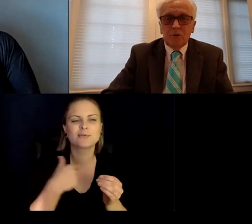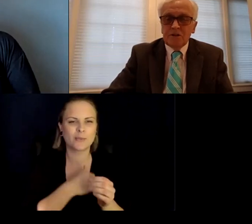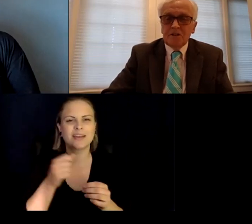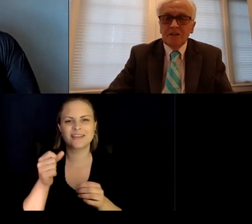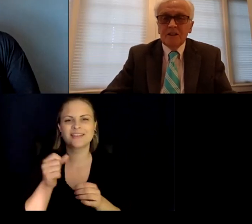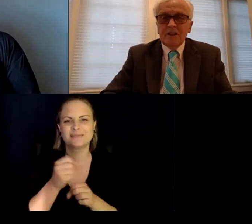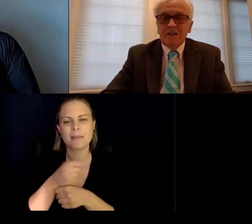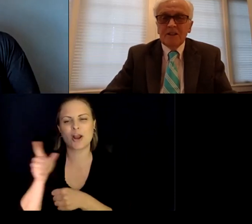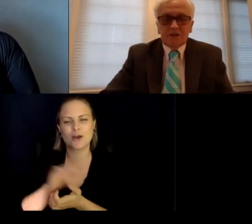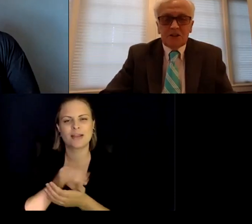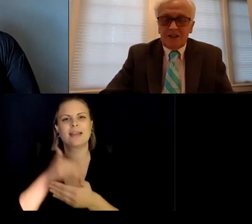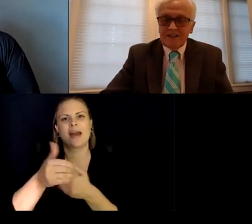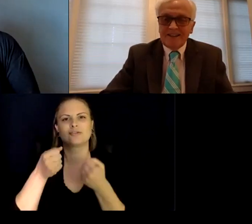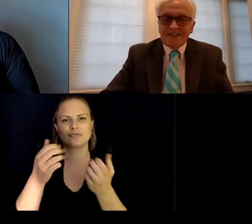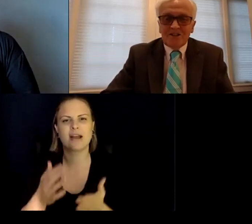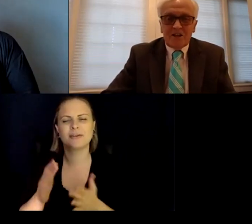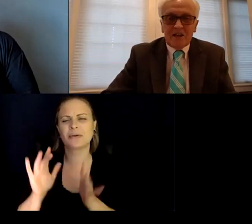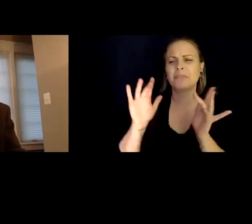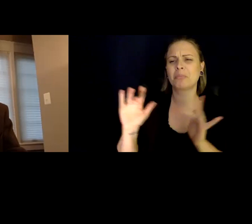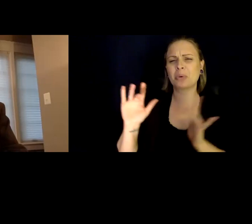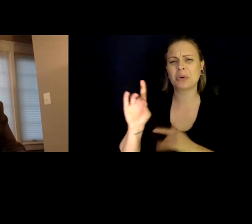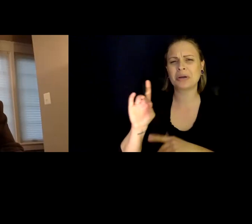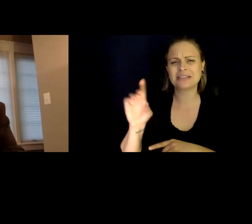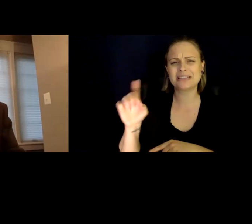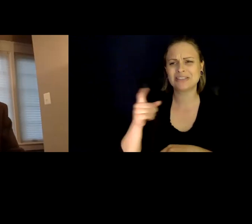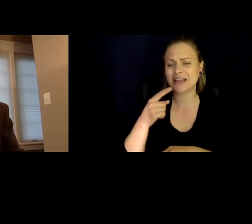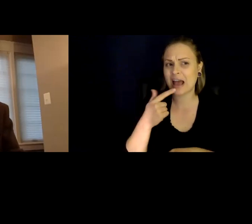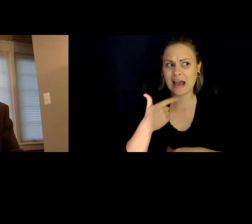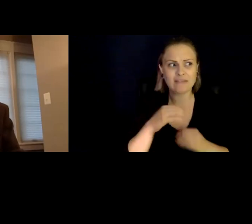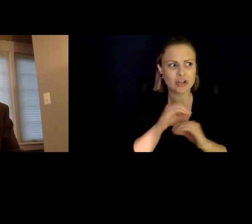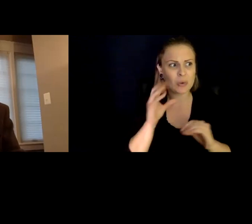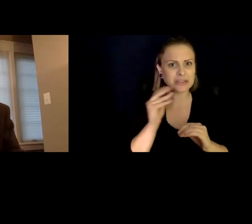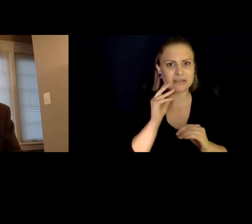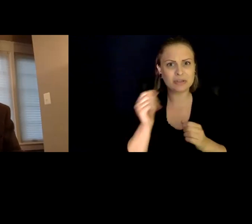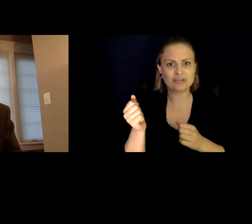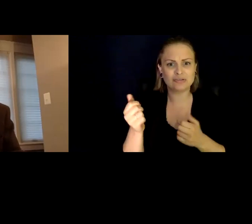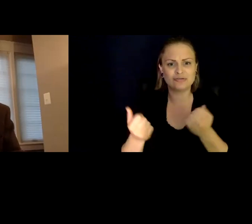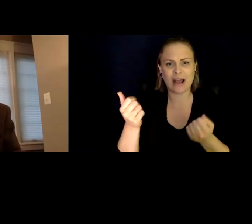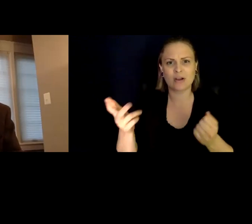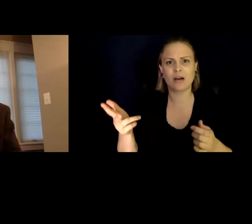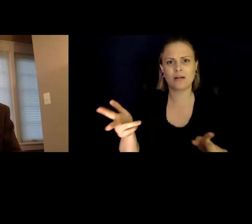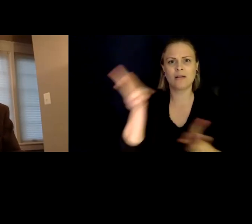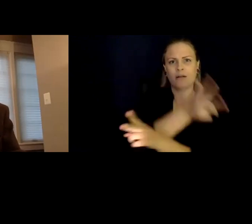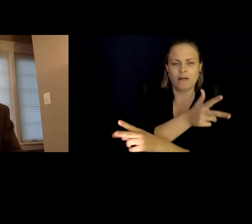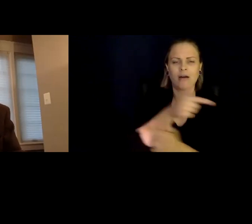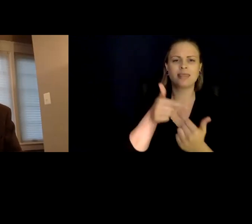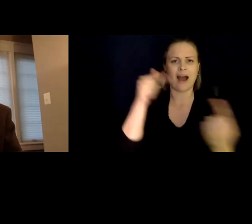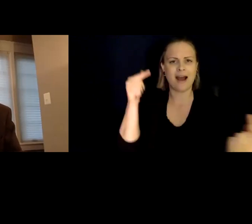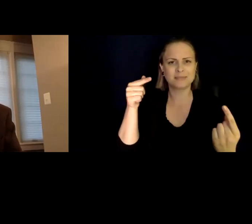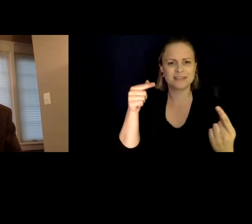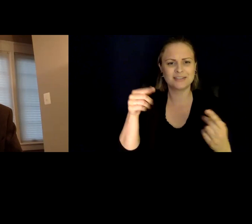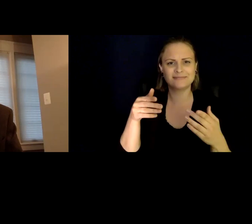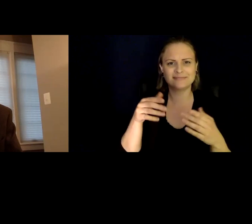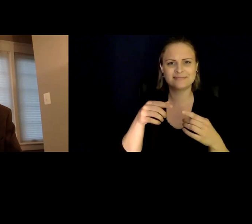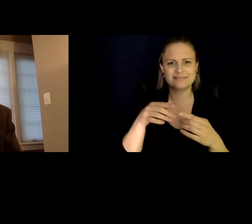And poor Dee Dee, she said, I have no experience driving on the wrong side of the road, and this is a van.